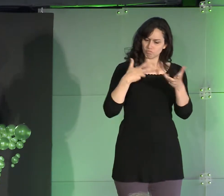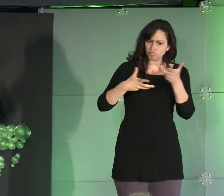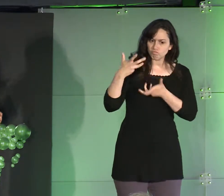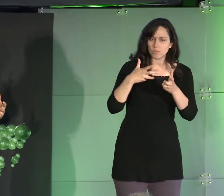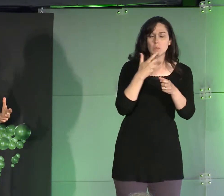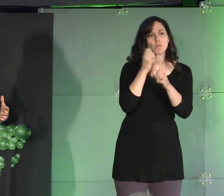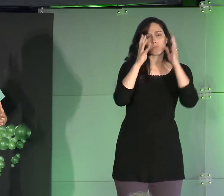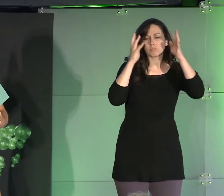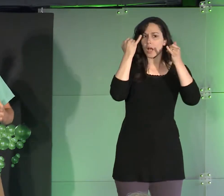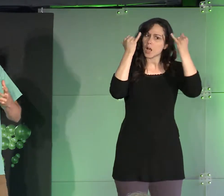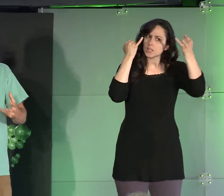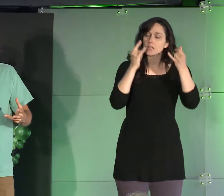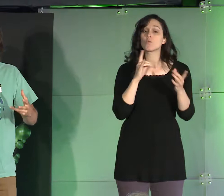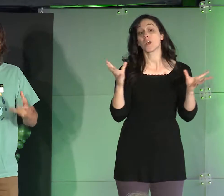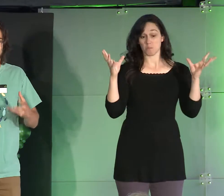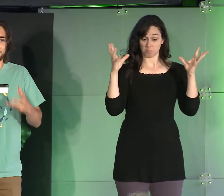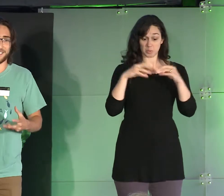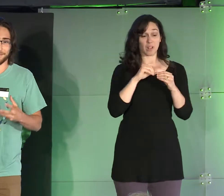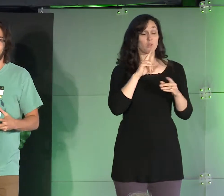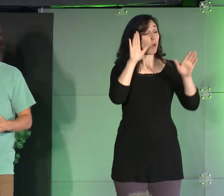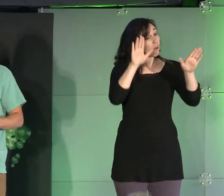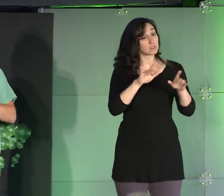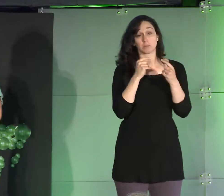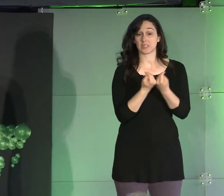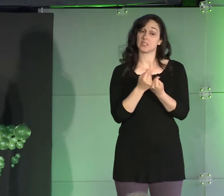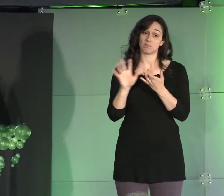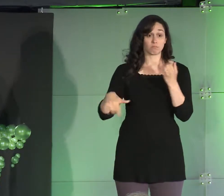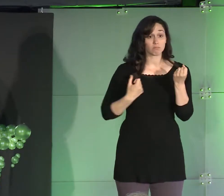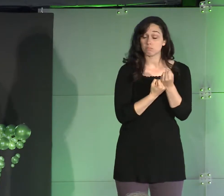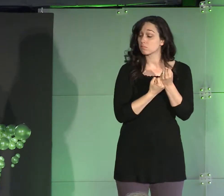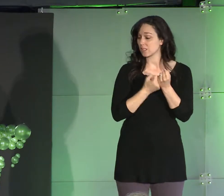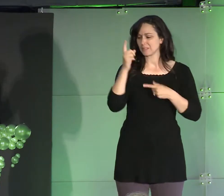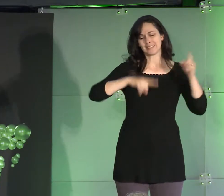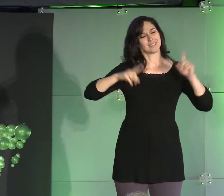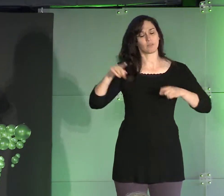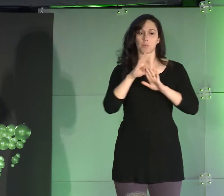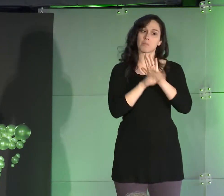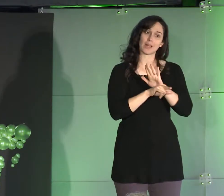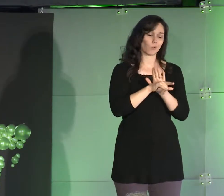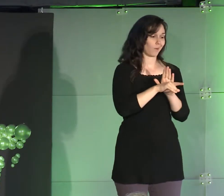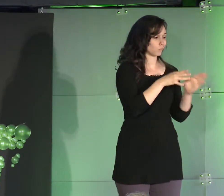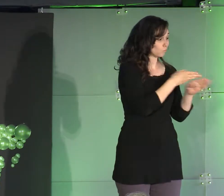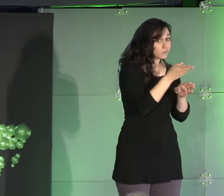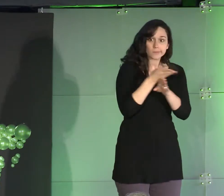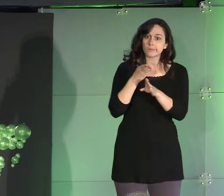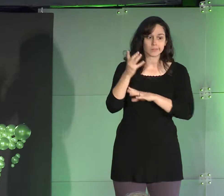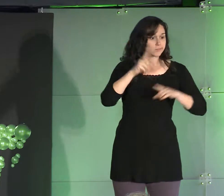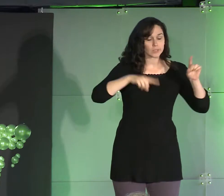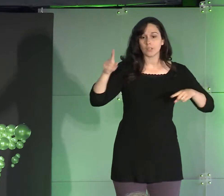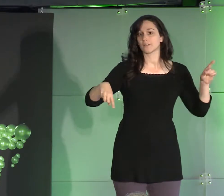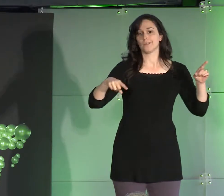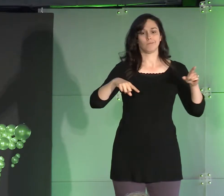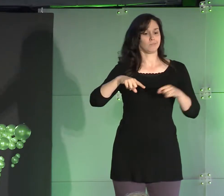working on this idea, and we're able to put together a really awesome team behind this from all sorts of different backgrounds, not just interdisciplinary, different